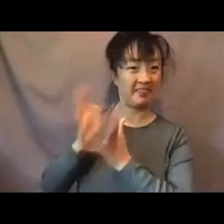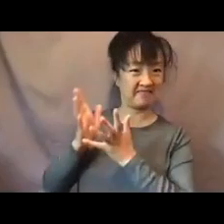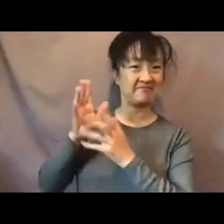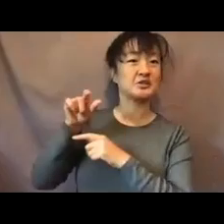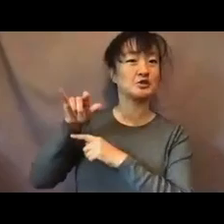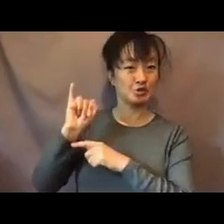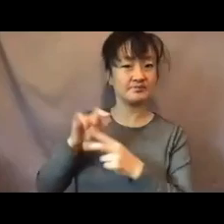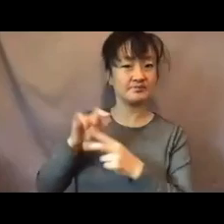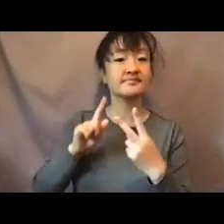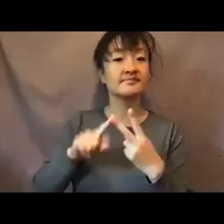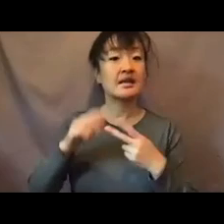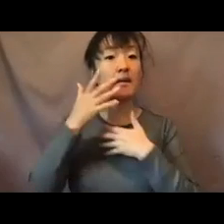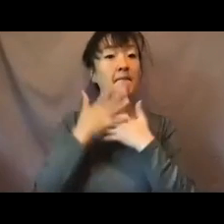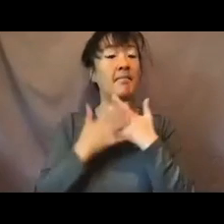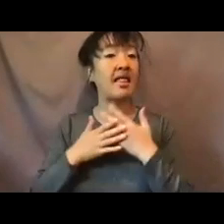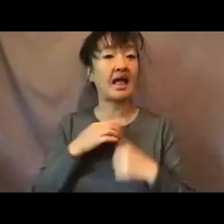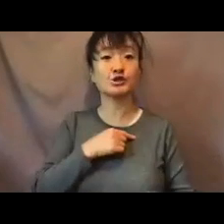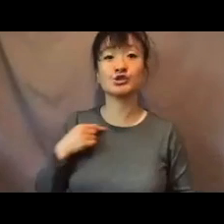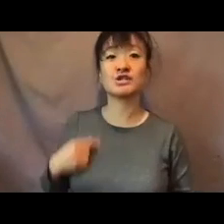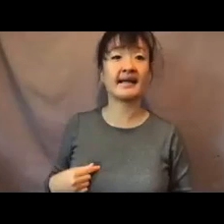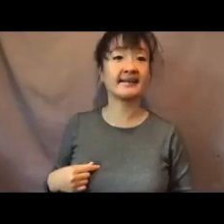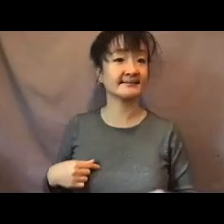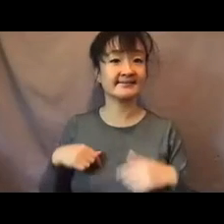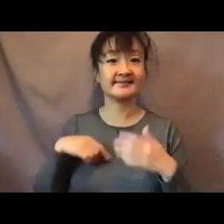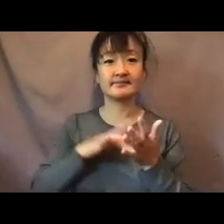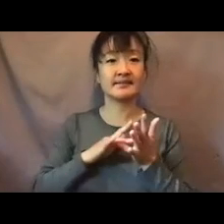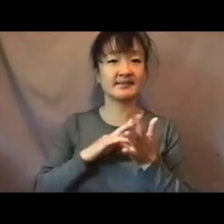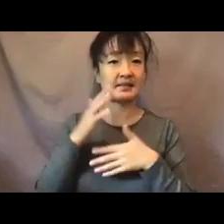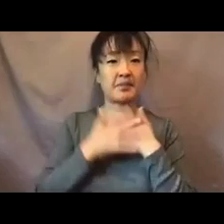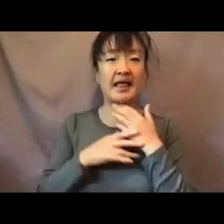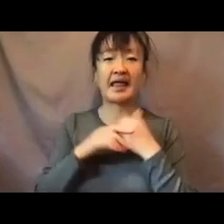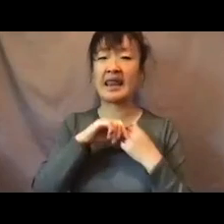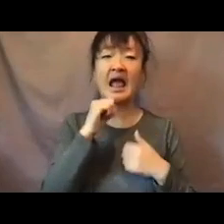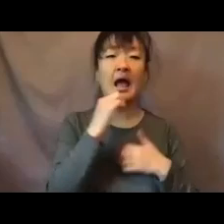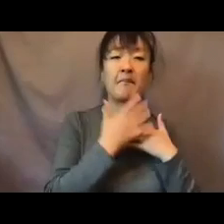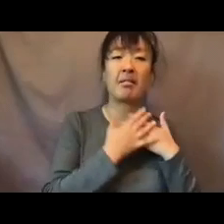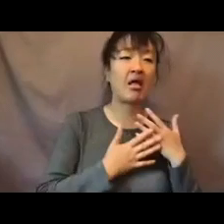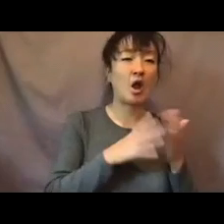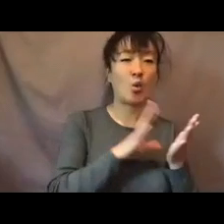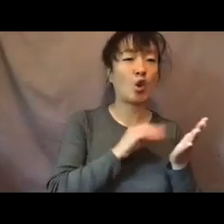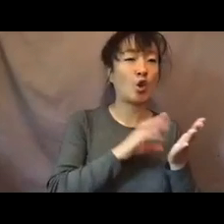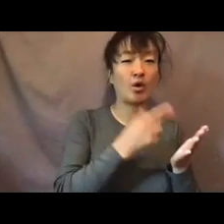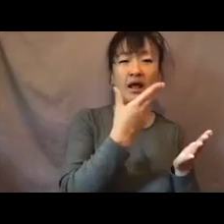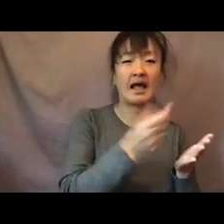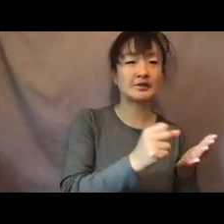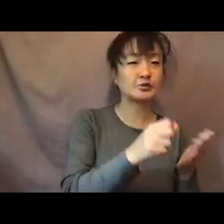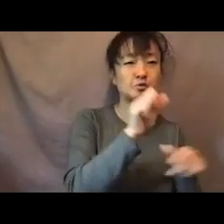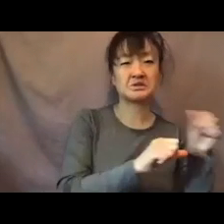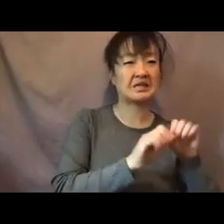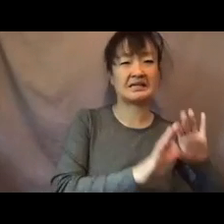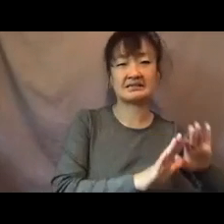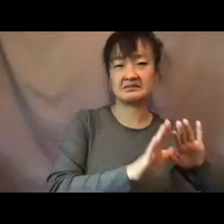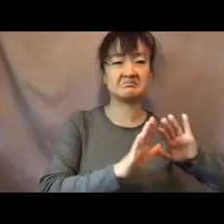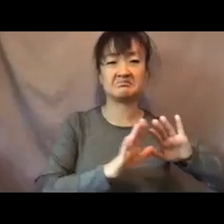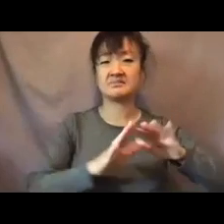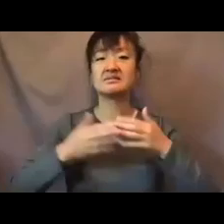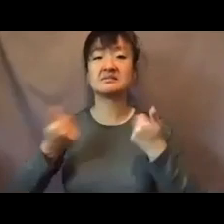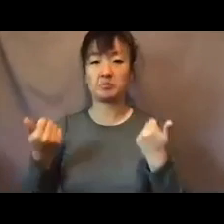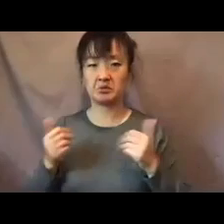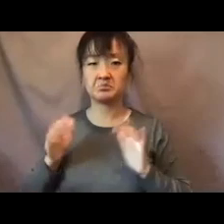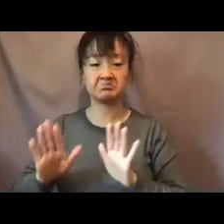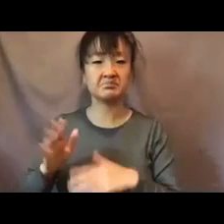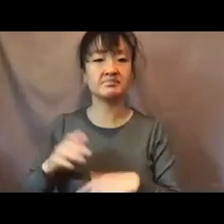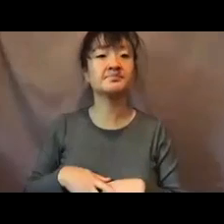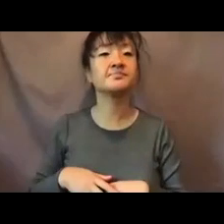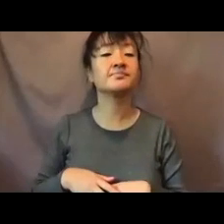medicine concept of blood, not the blood that we learn about in high school science, right? The channels also help